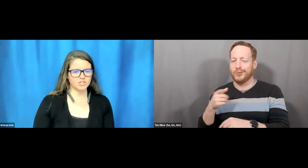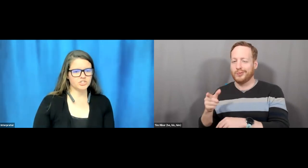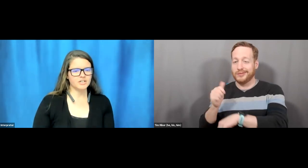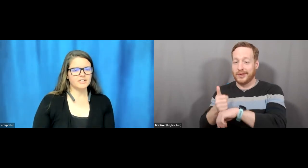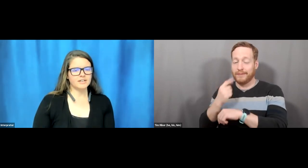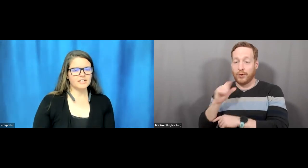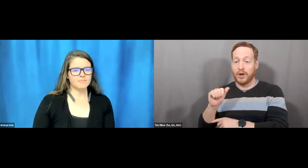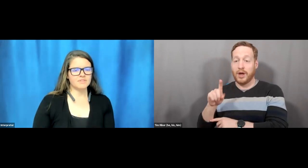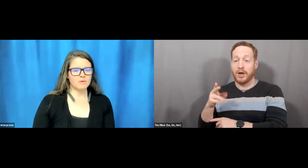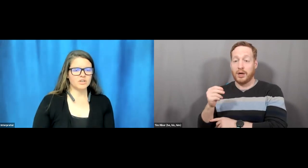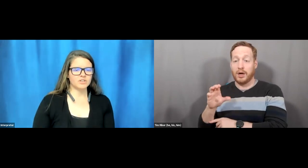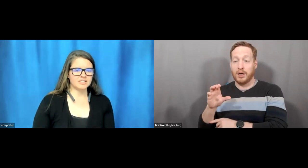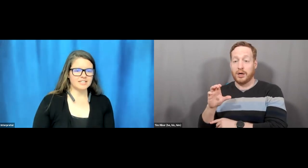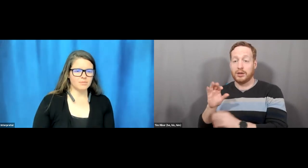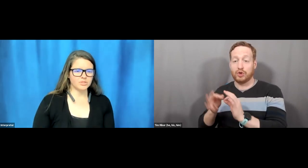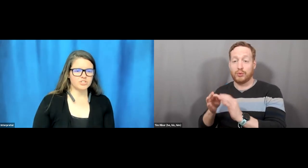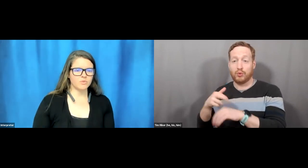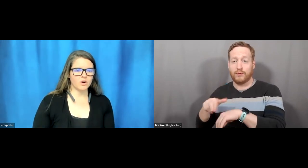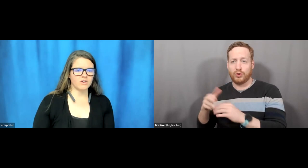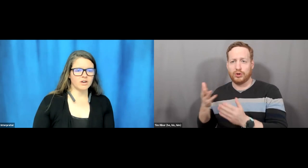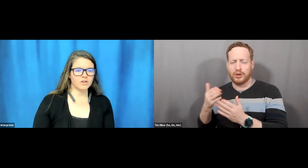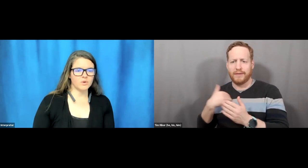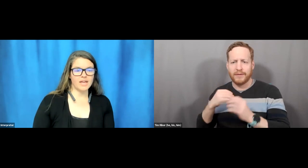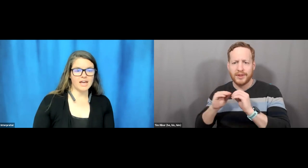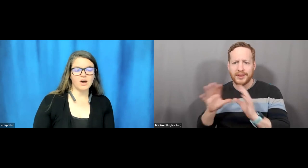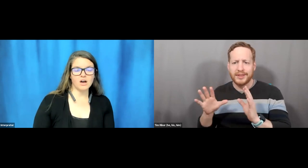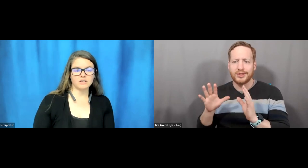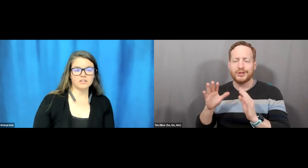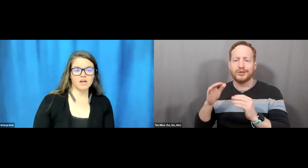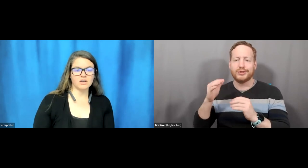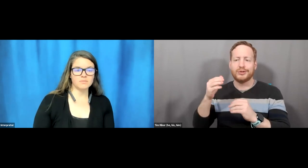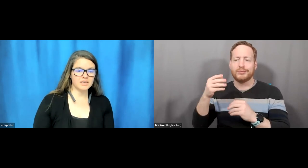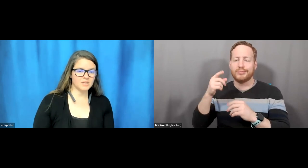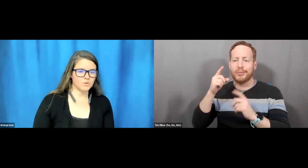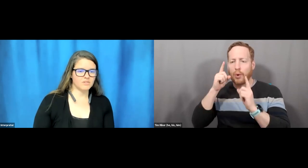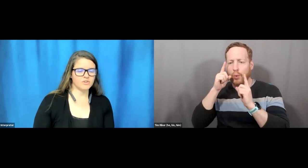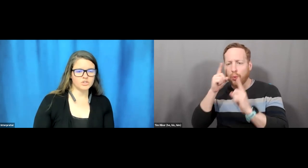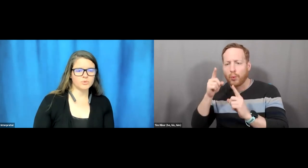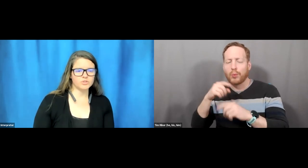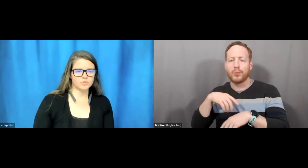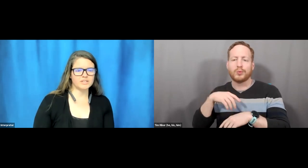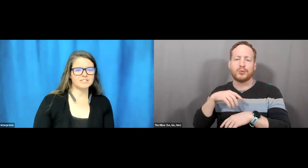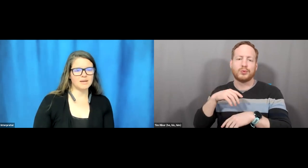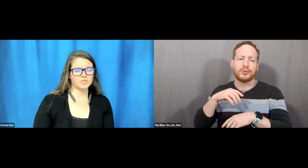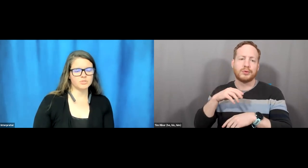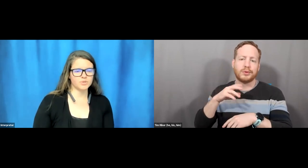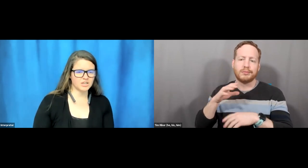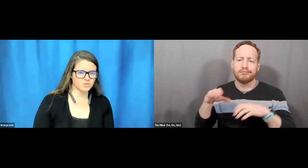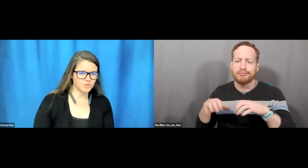charge that we could establish for, you know, the ad hoc committee for interpreters. We established a particular